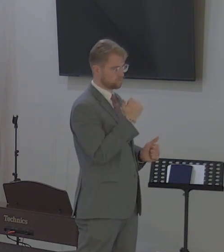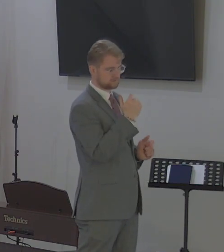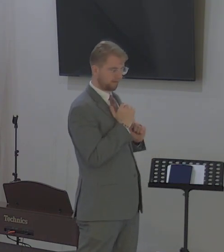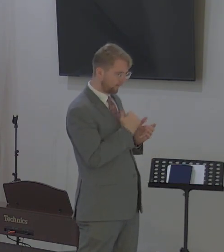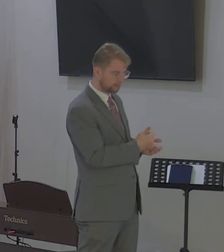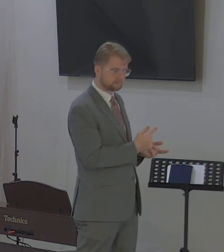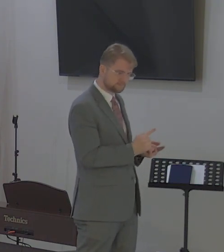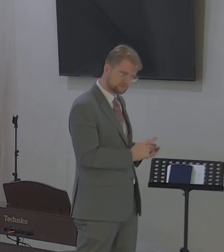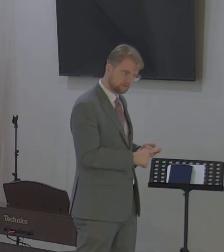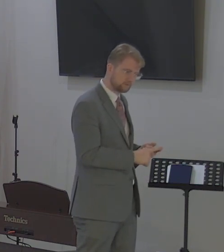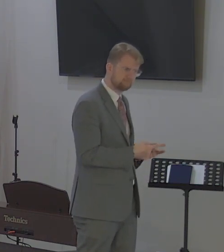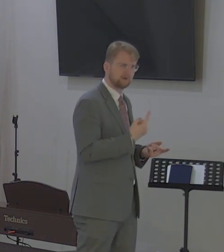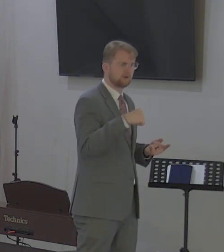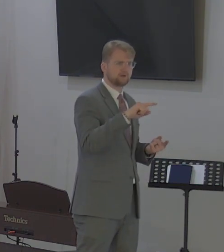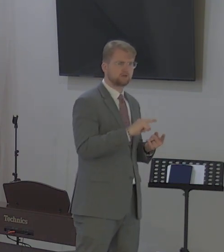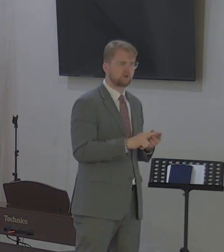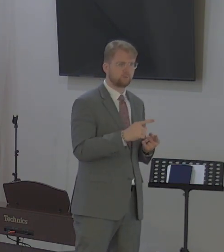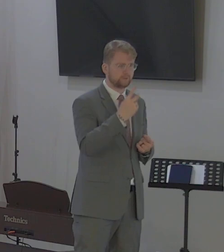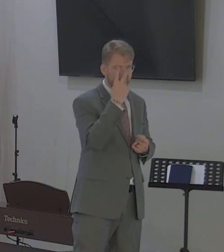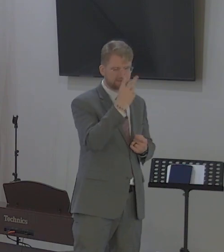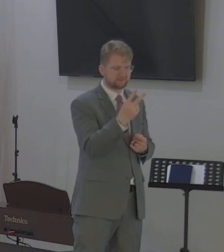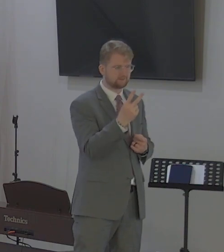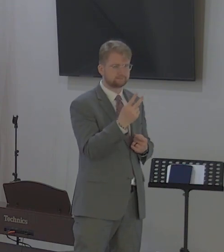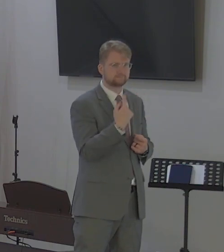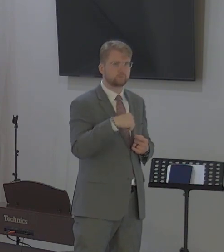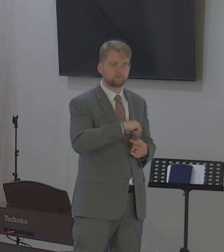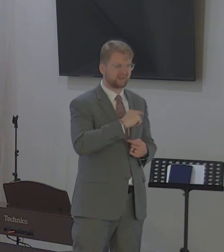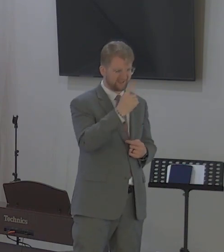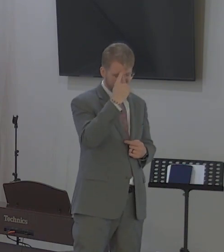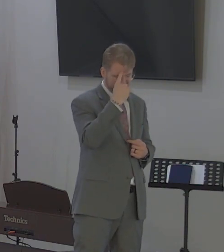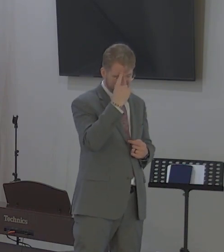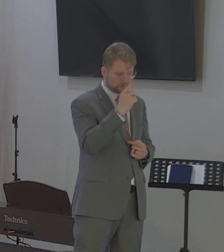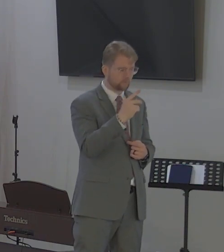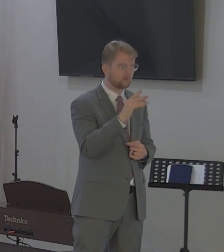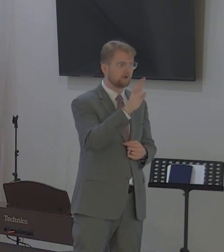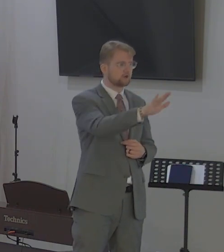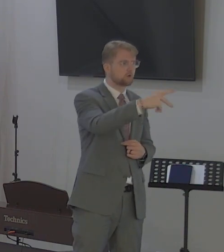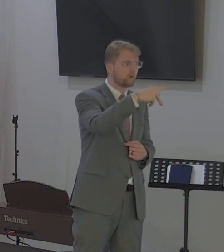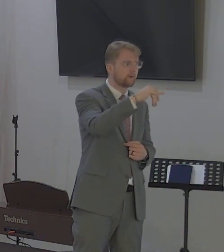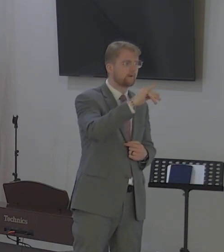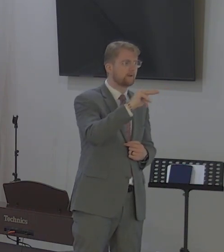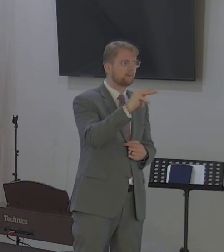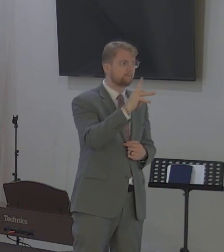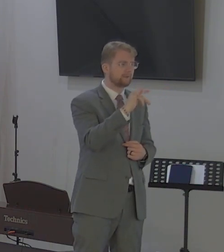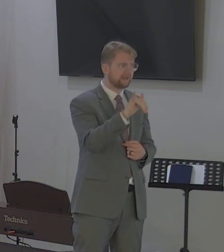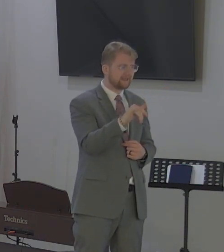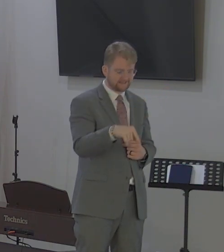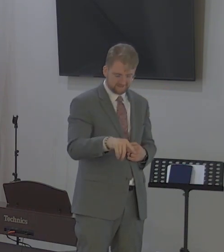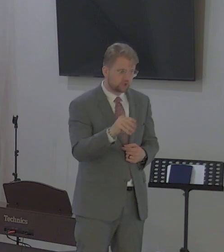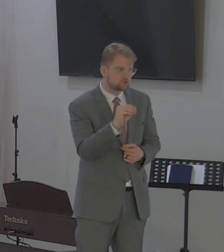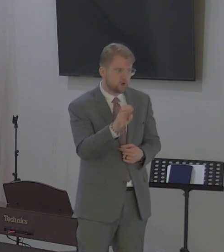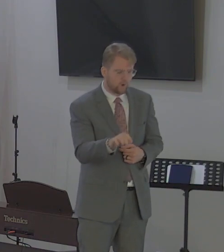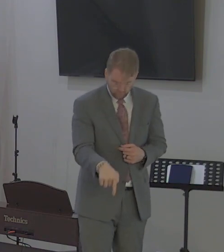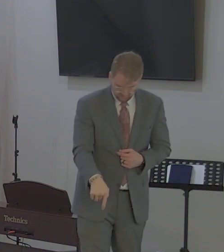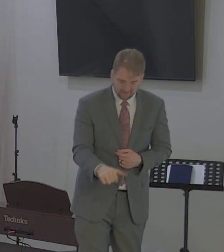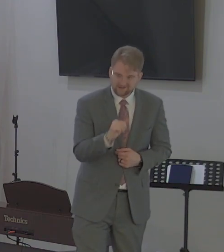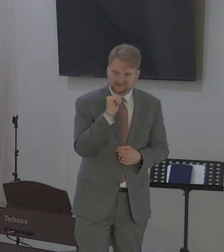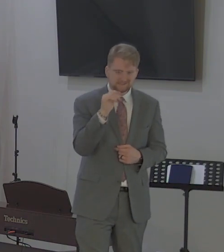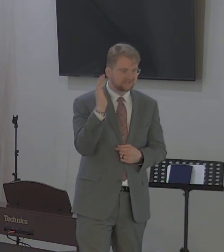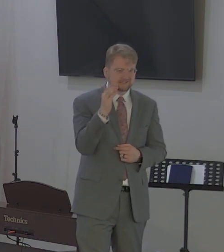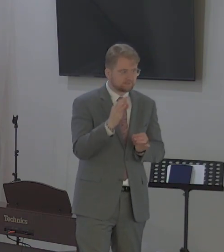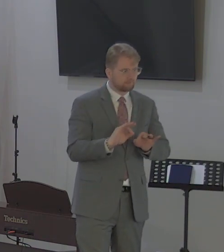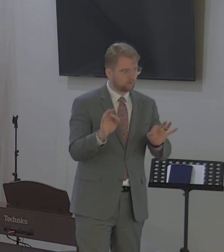When we think that the pinky toe is not important, you stub it, the pinky toe is a big deal.